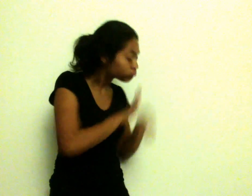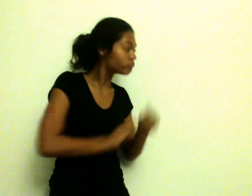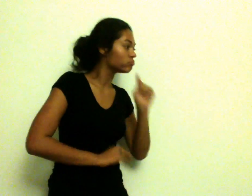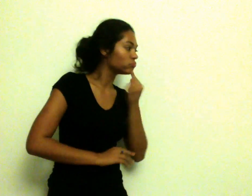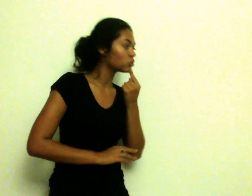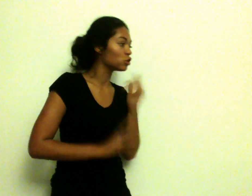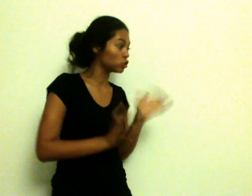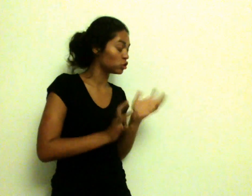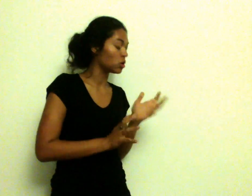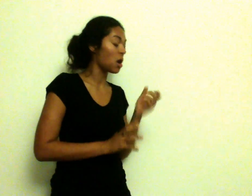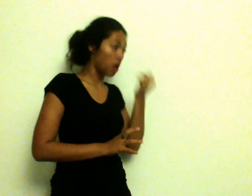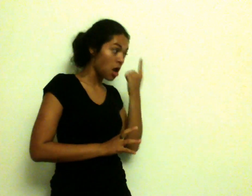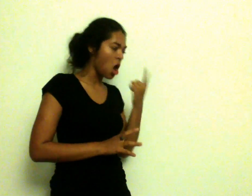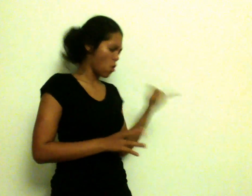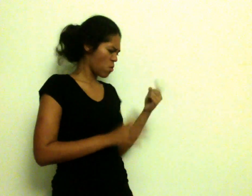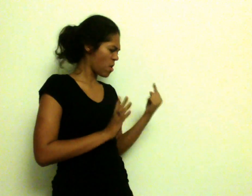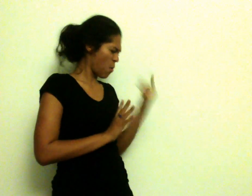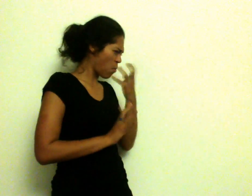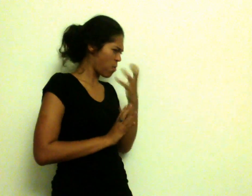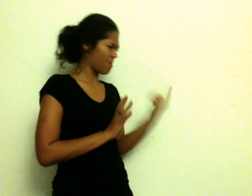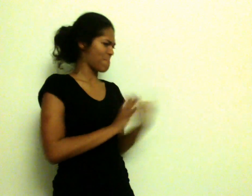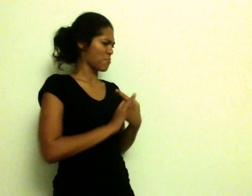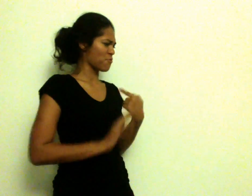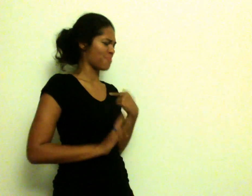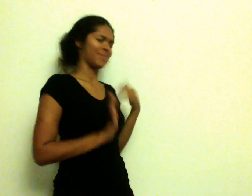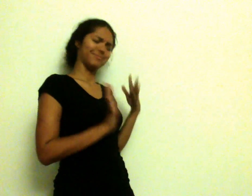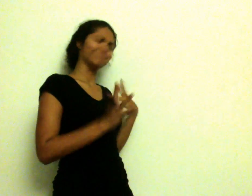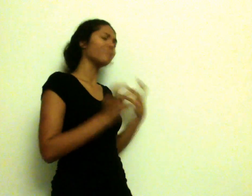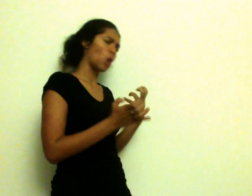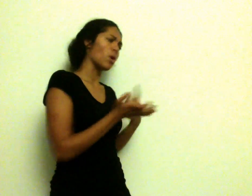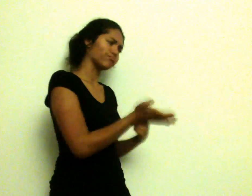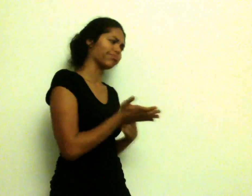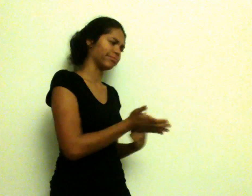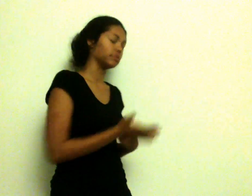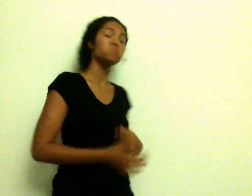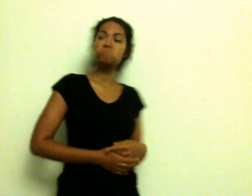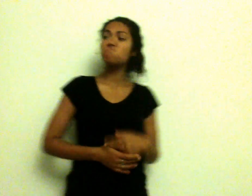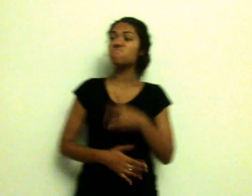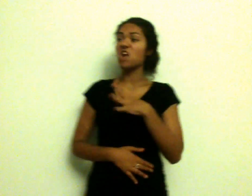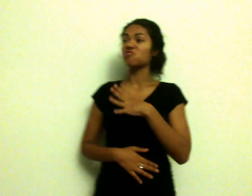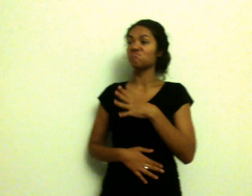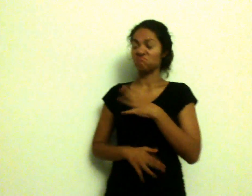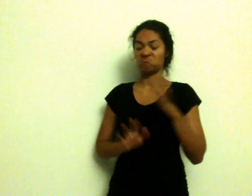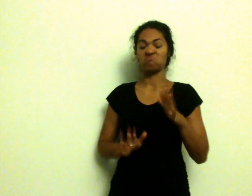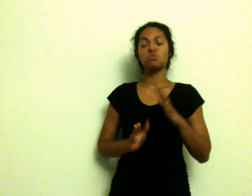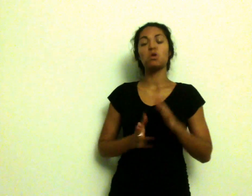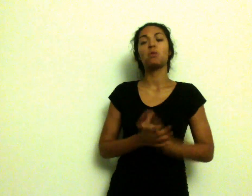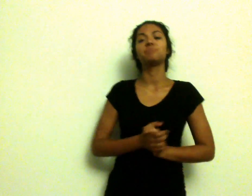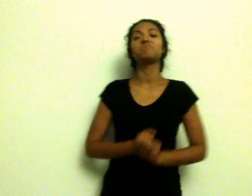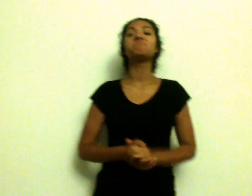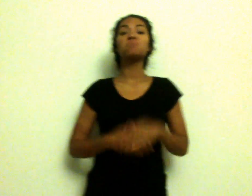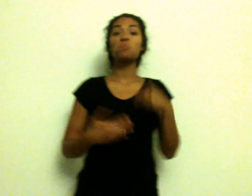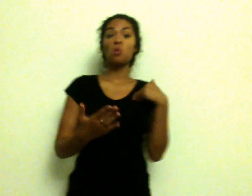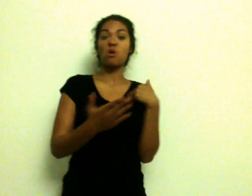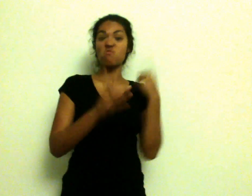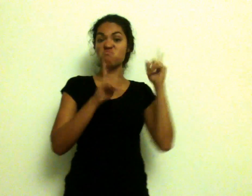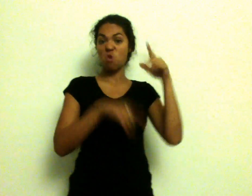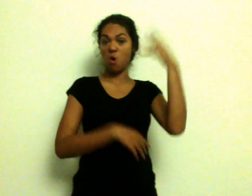thinking. I want to talk to you about it. He said, that's fine. So we came and the professor of psychology and I had already finished our meal. This gentleman hadn't even touched